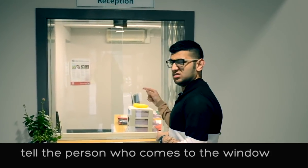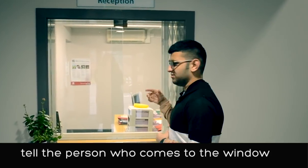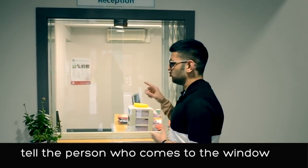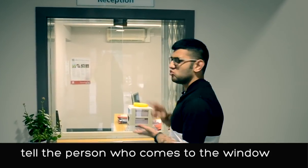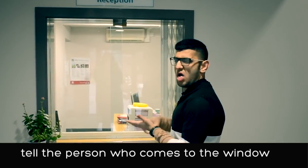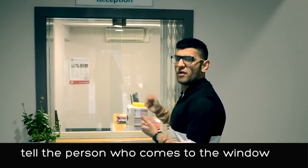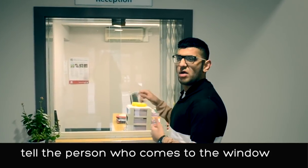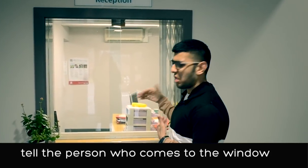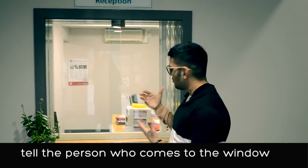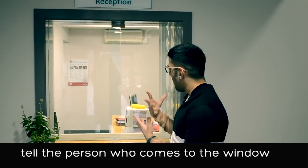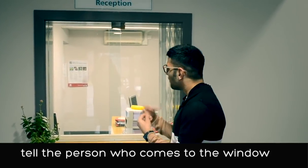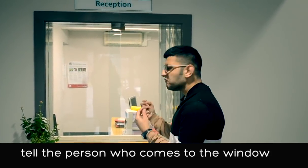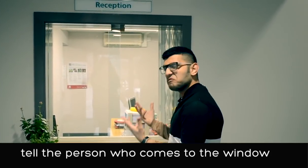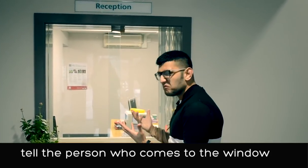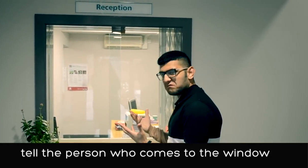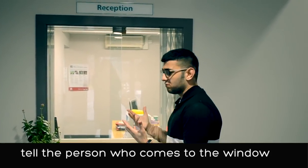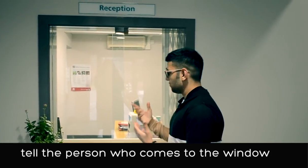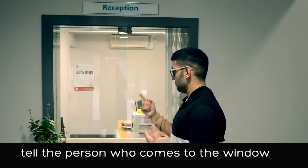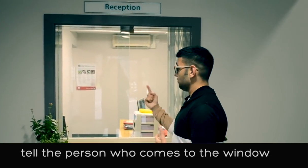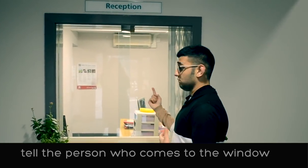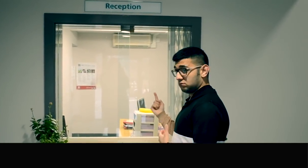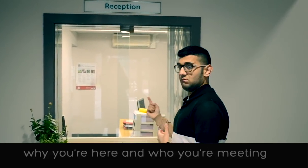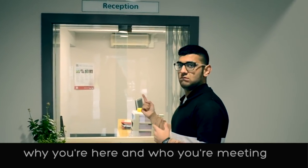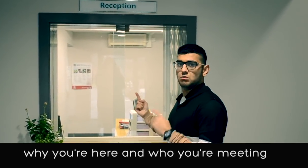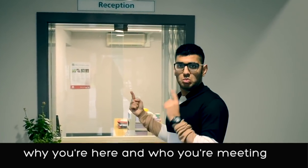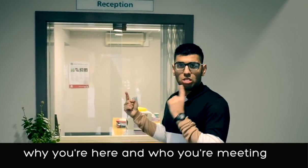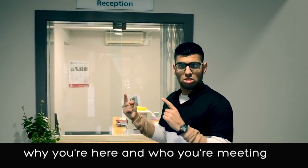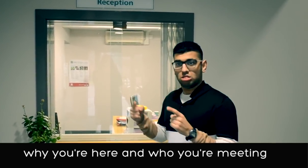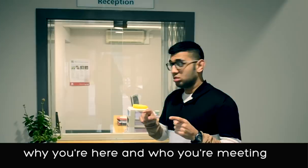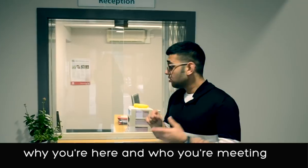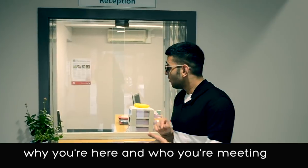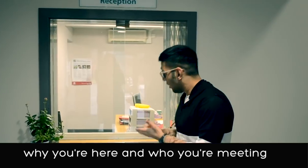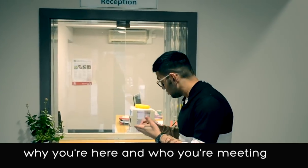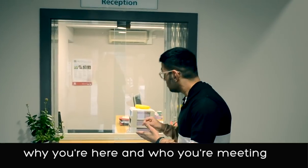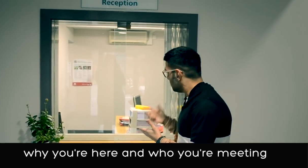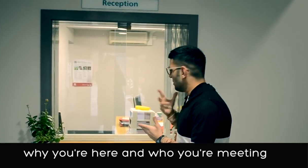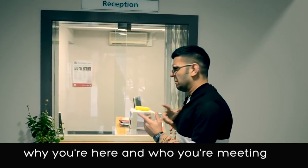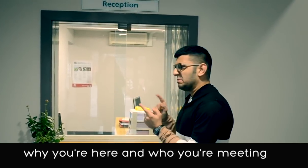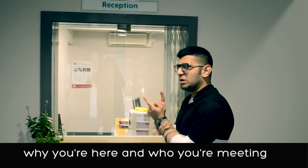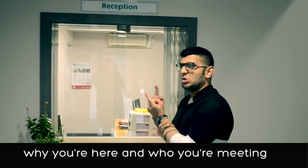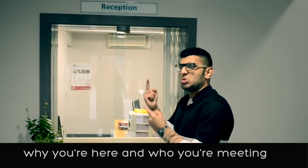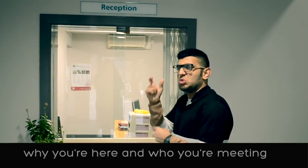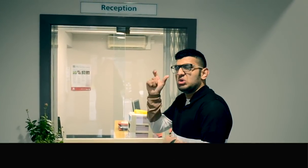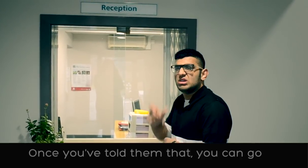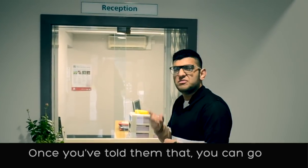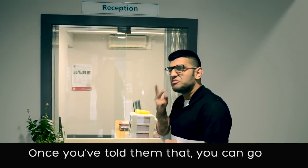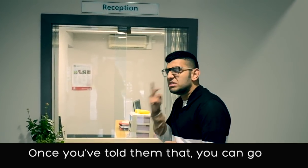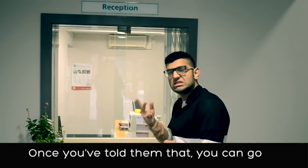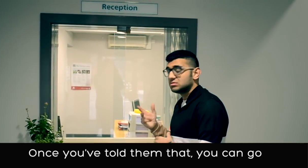you're here and who you're meeting. Once you've told them that, you can go and sit in the waiting area.